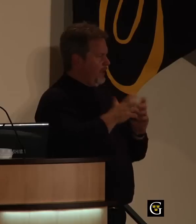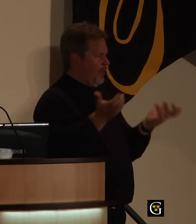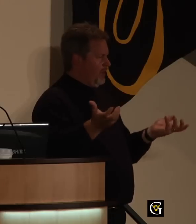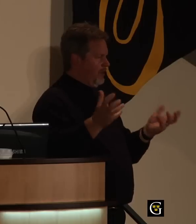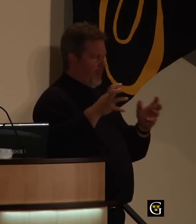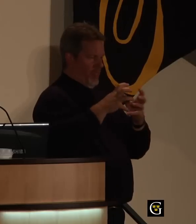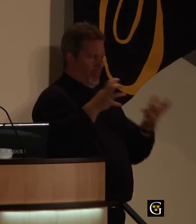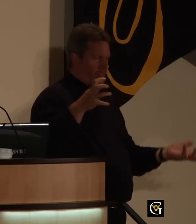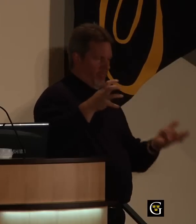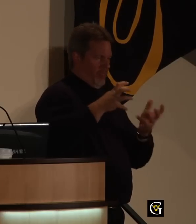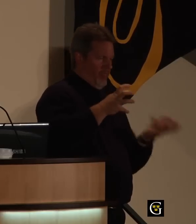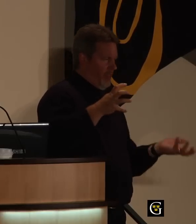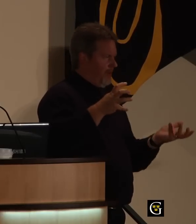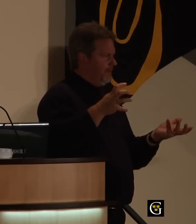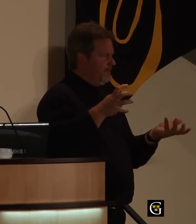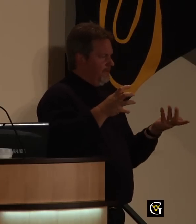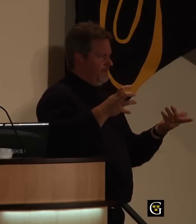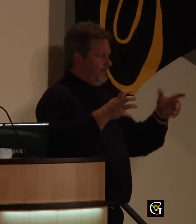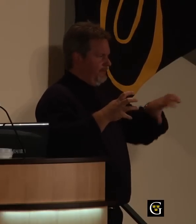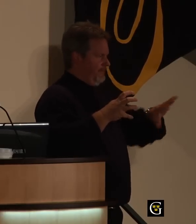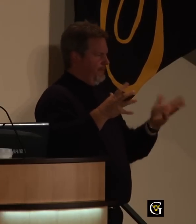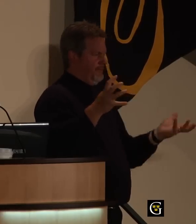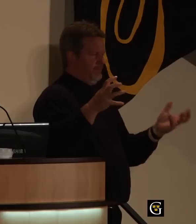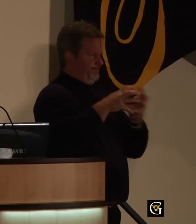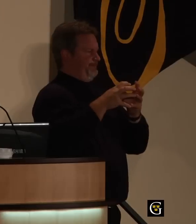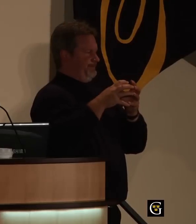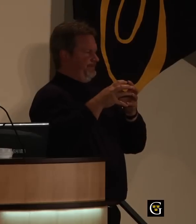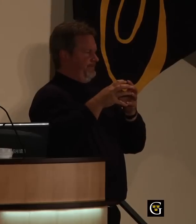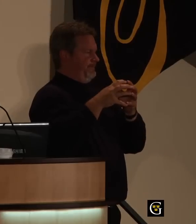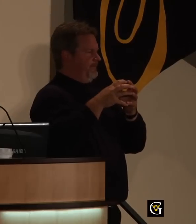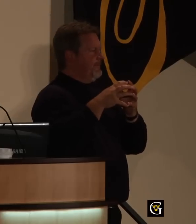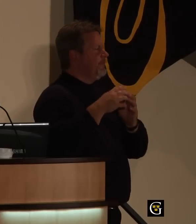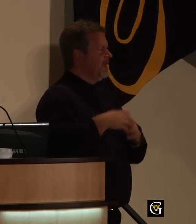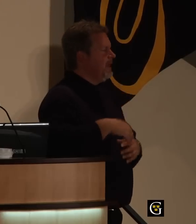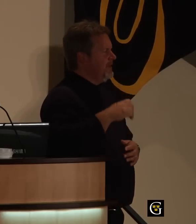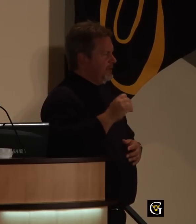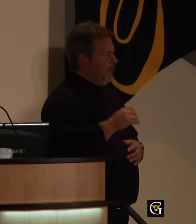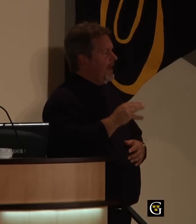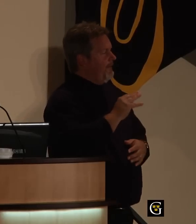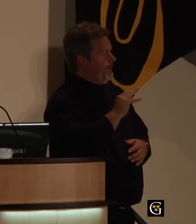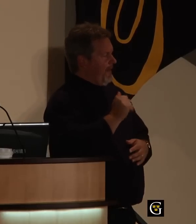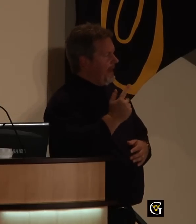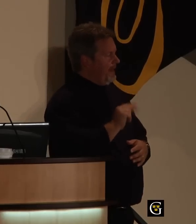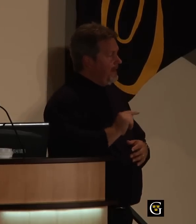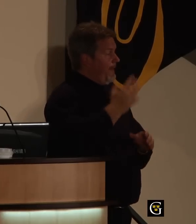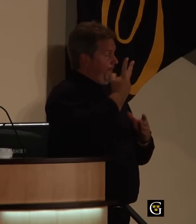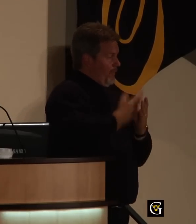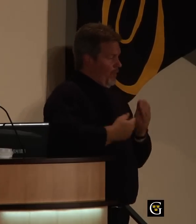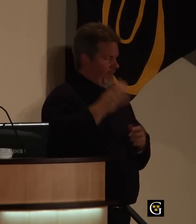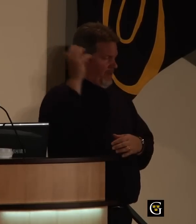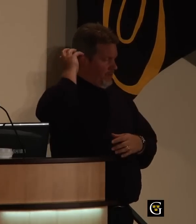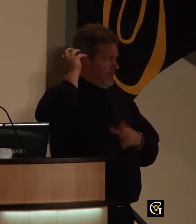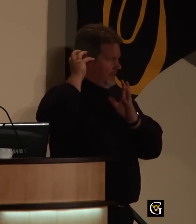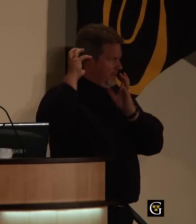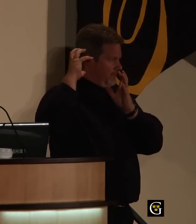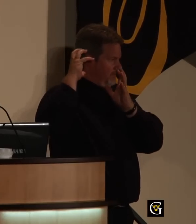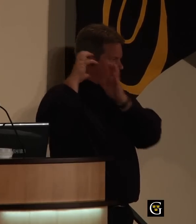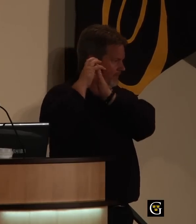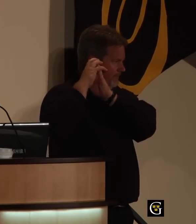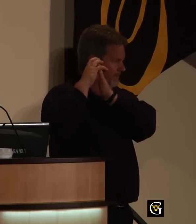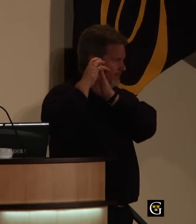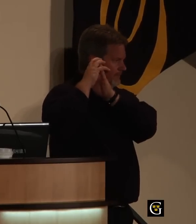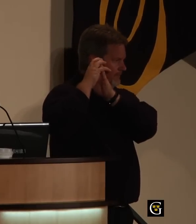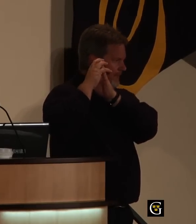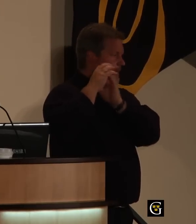stick in place. That's because there's a magnet inside the implant and another magnet inside the headpiece. And the two magnets, out of